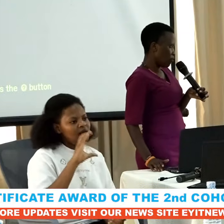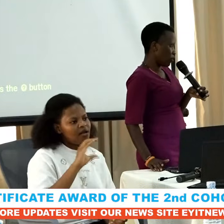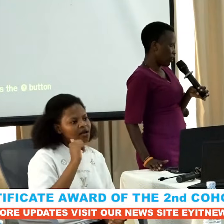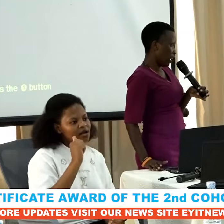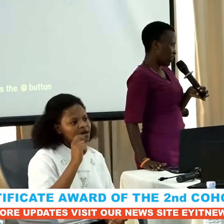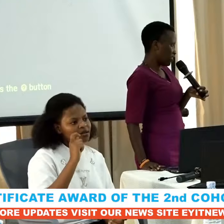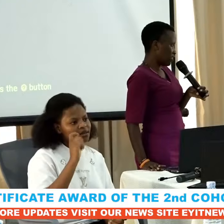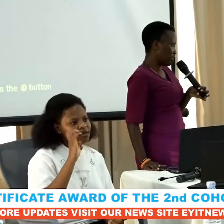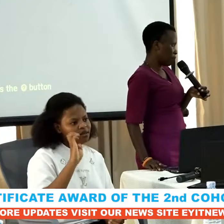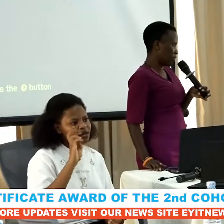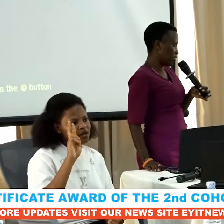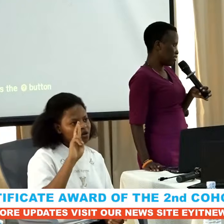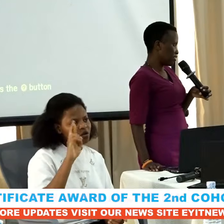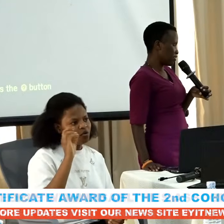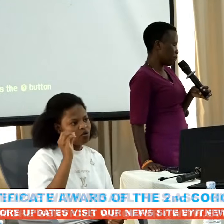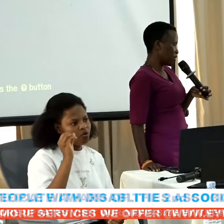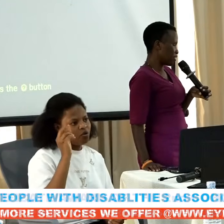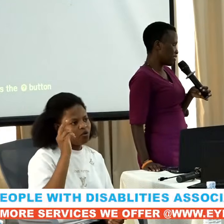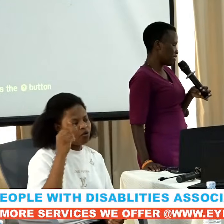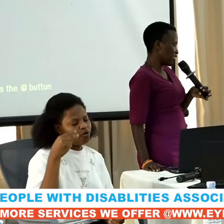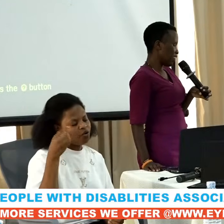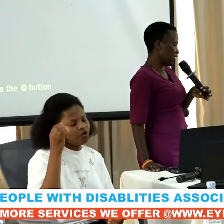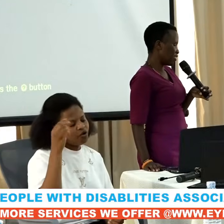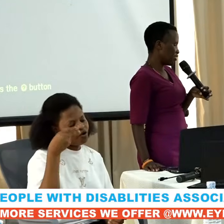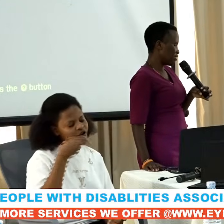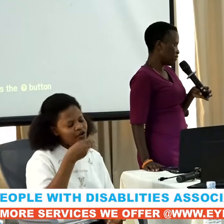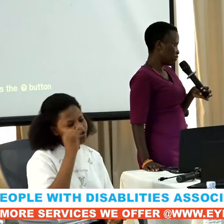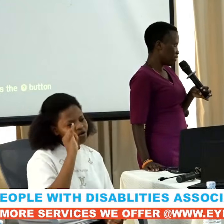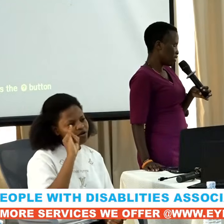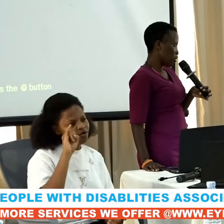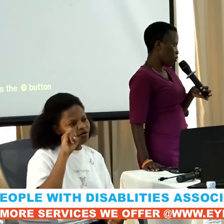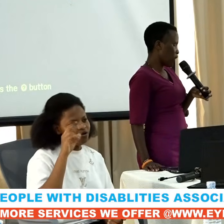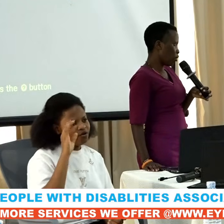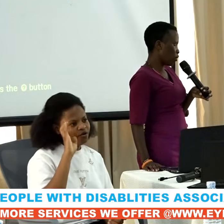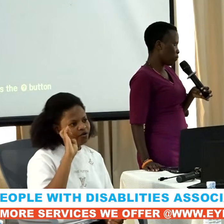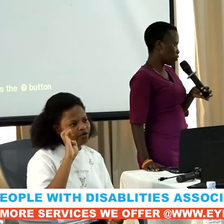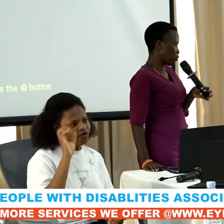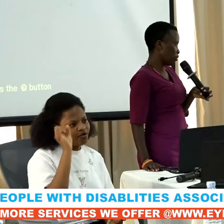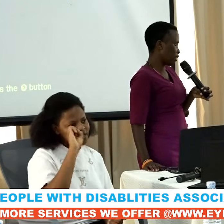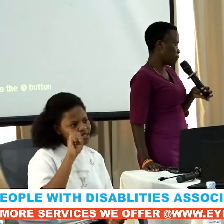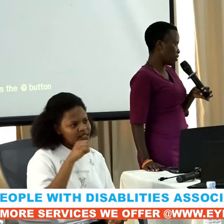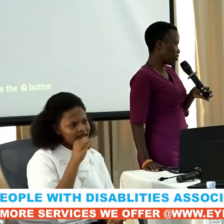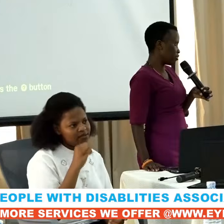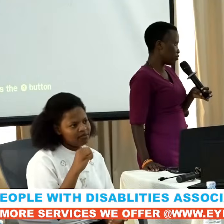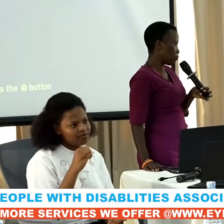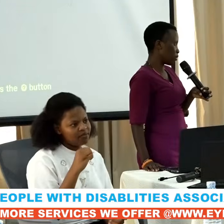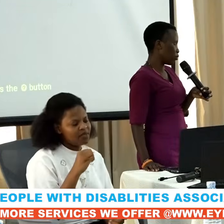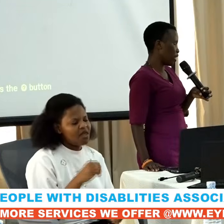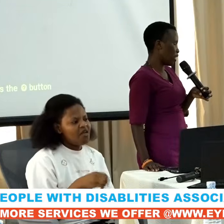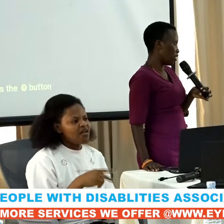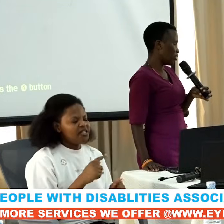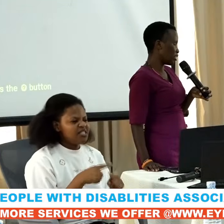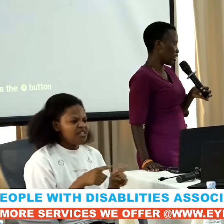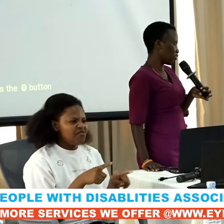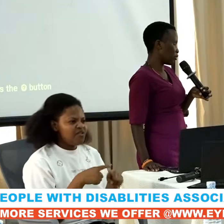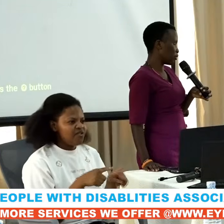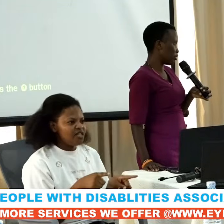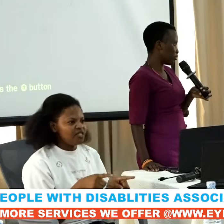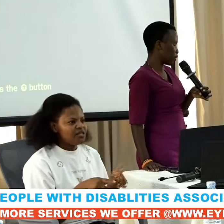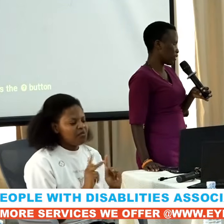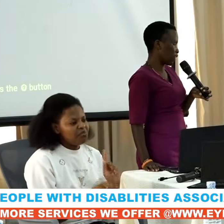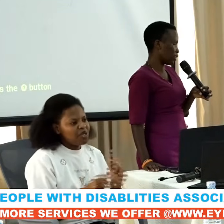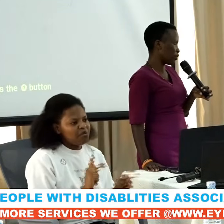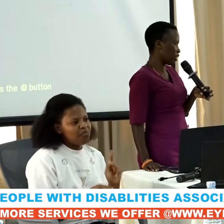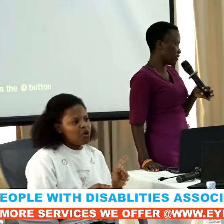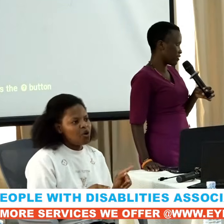We have all had disability, and we are all persons with disabilities, but we are in categories.